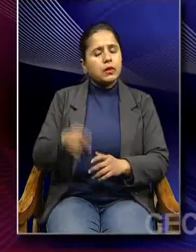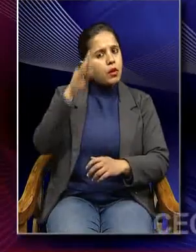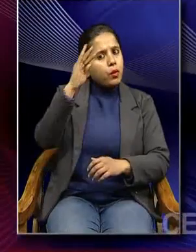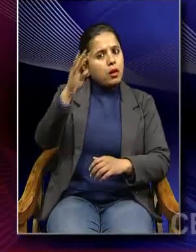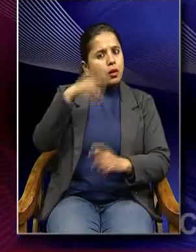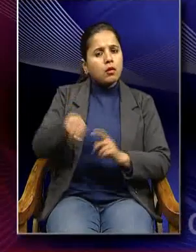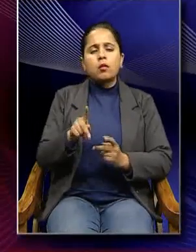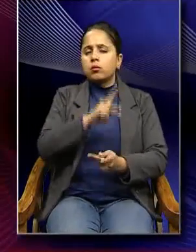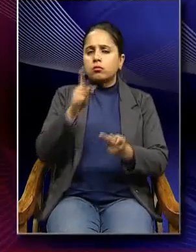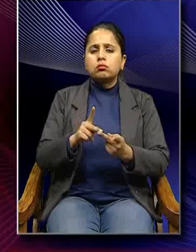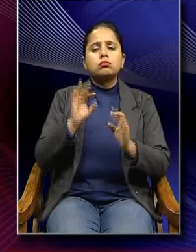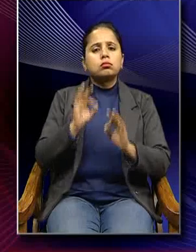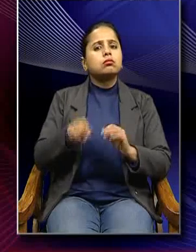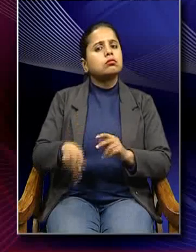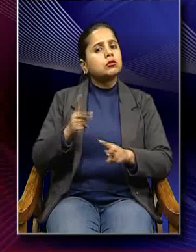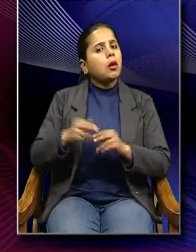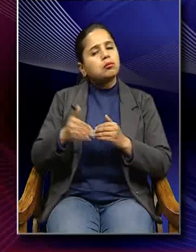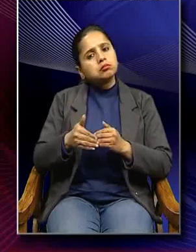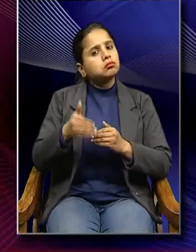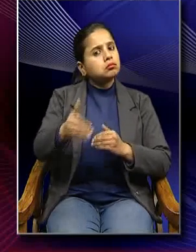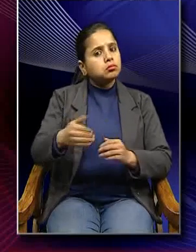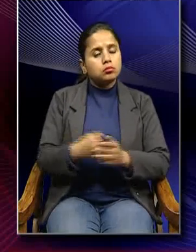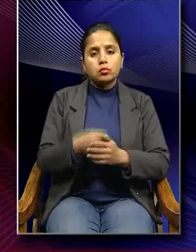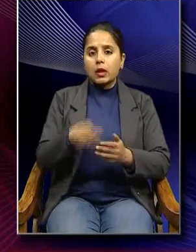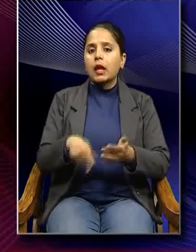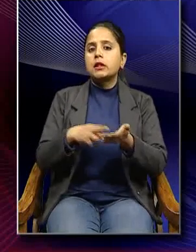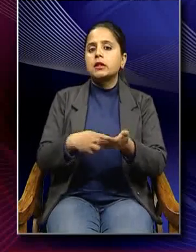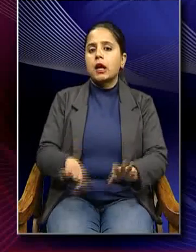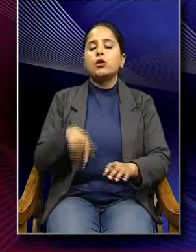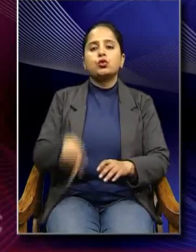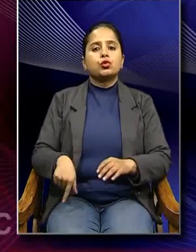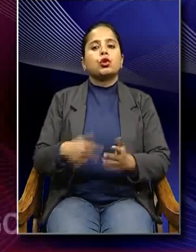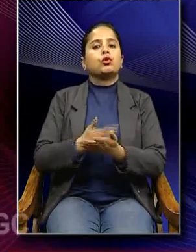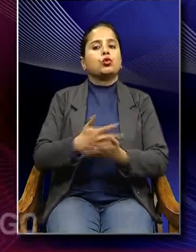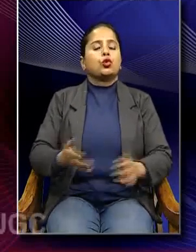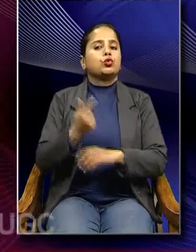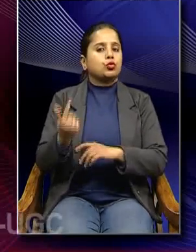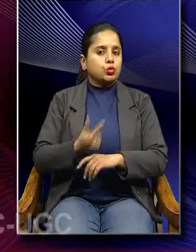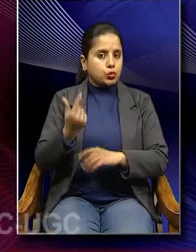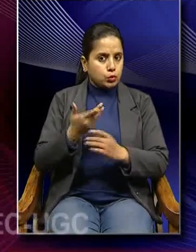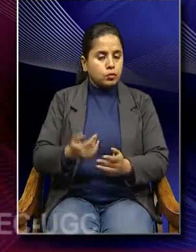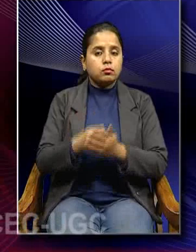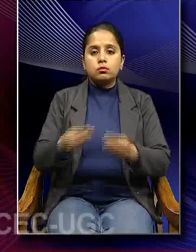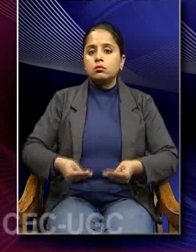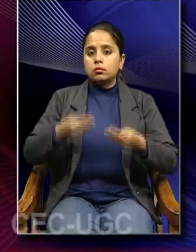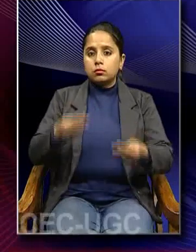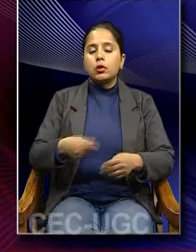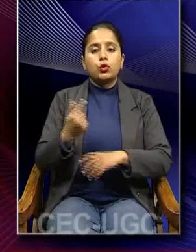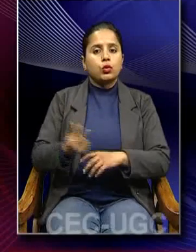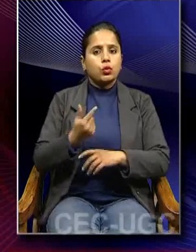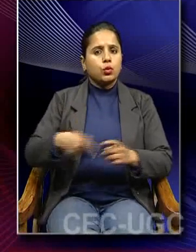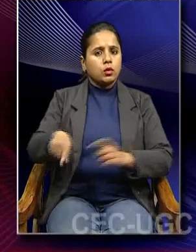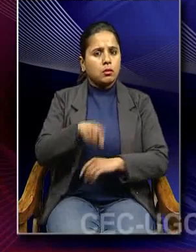is perfectly consistent with natural resources use, provided the use does